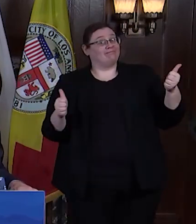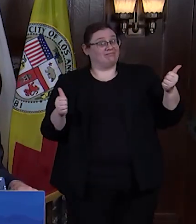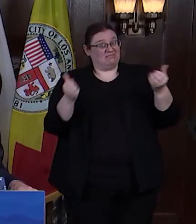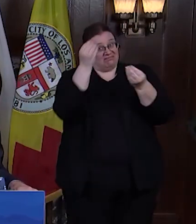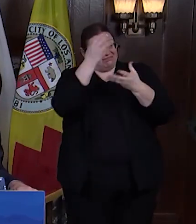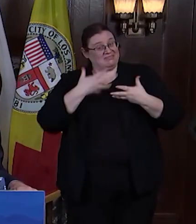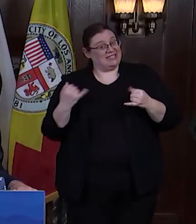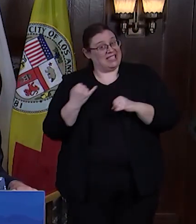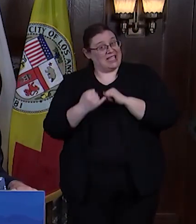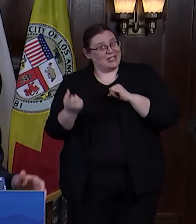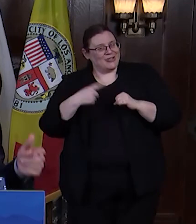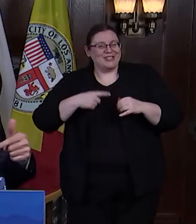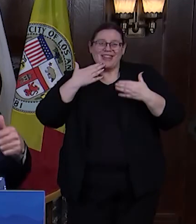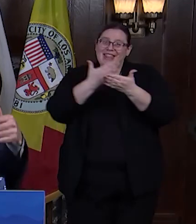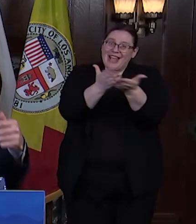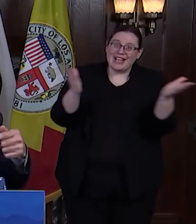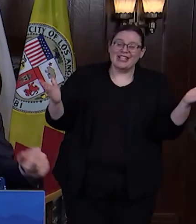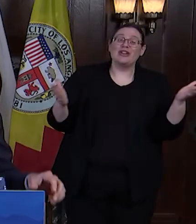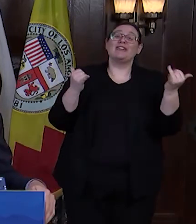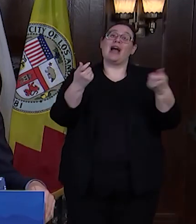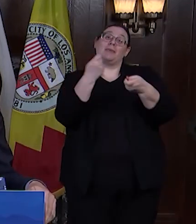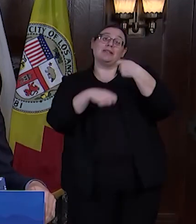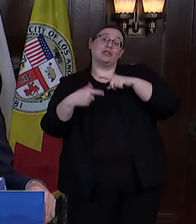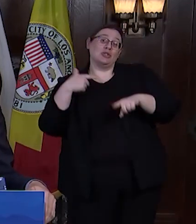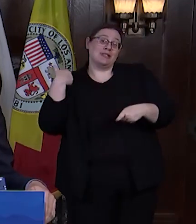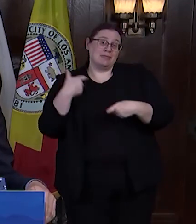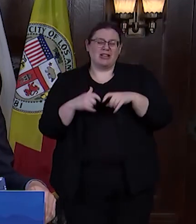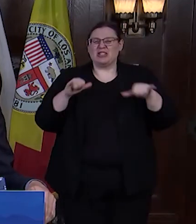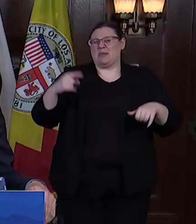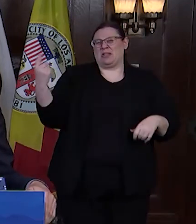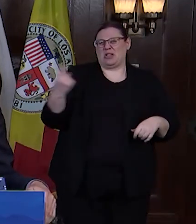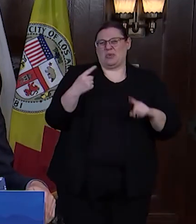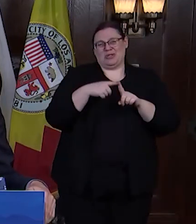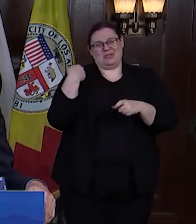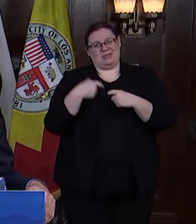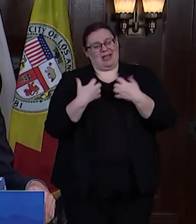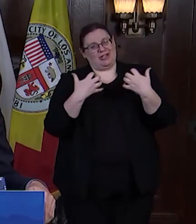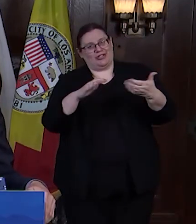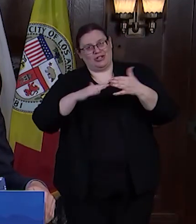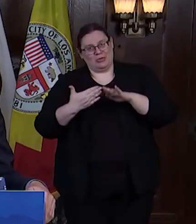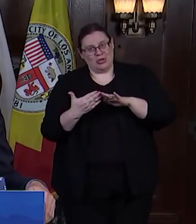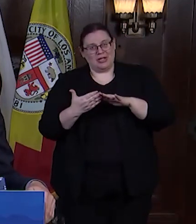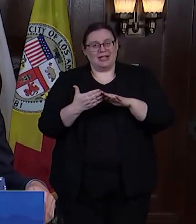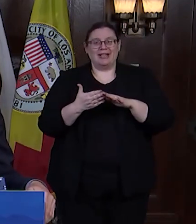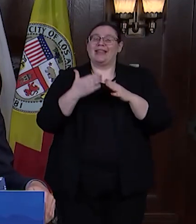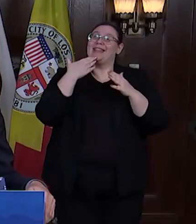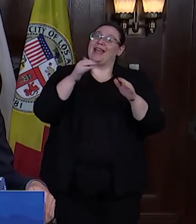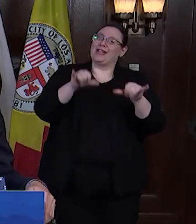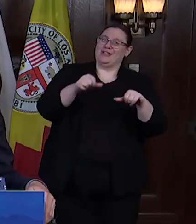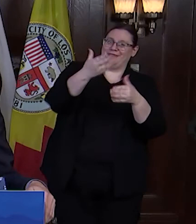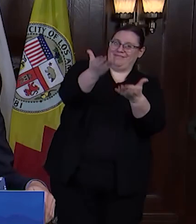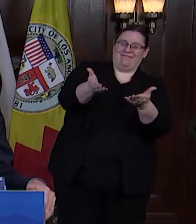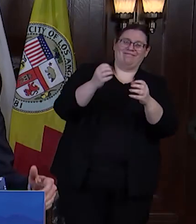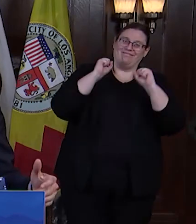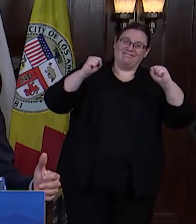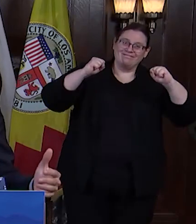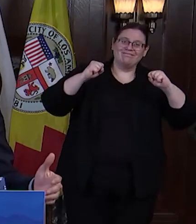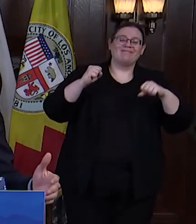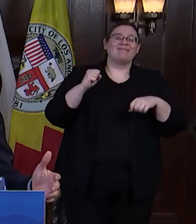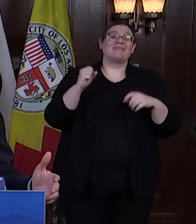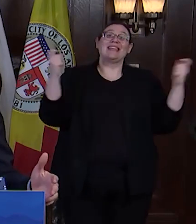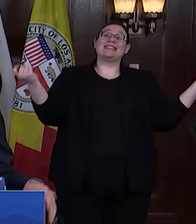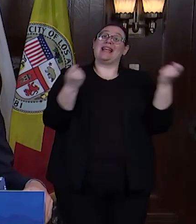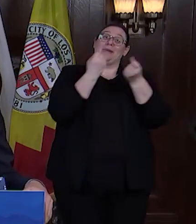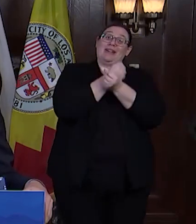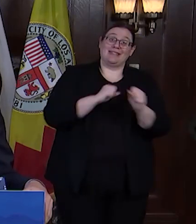that's the last question. Thank you all. I'm going to speak in Spanish, as always, to our Spanish-speaking community. Thank you, as always. Stay strong,